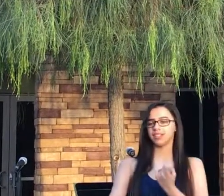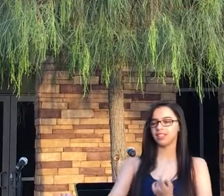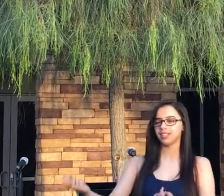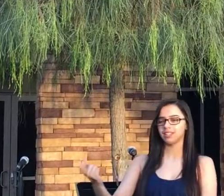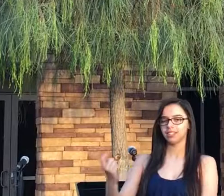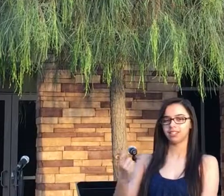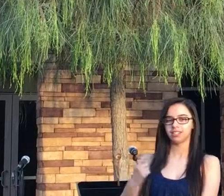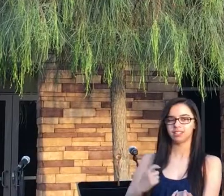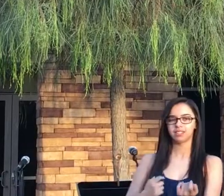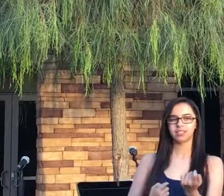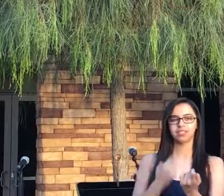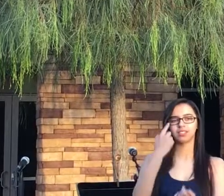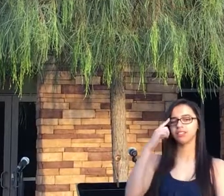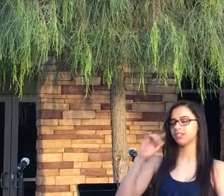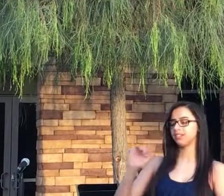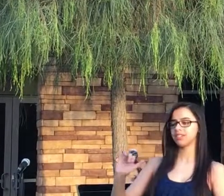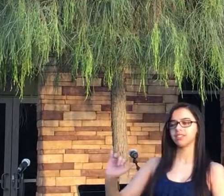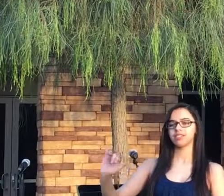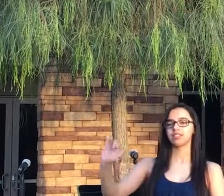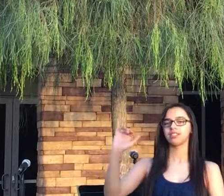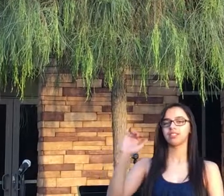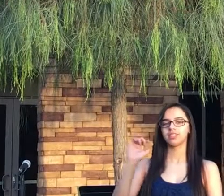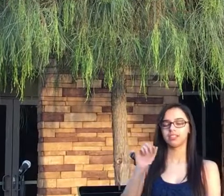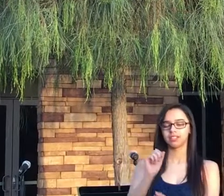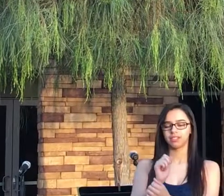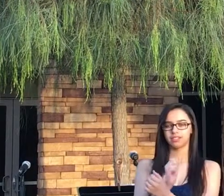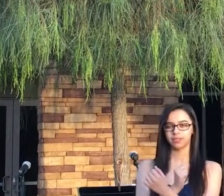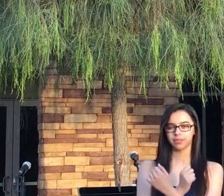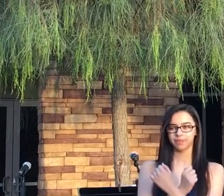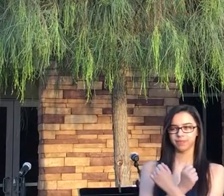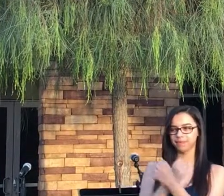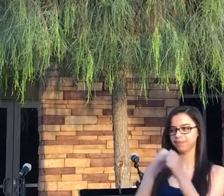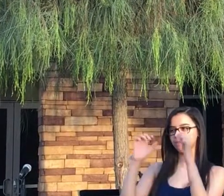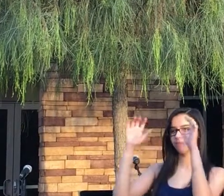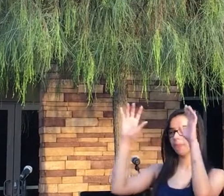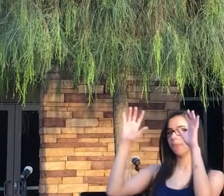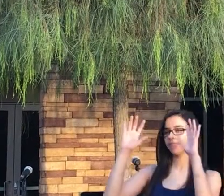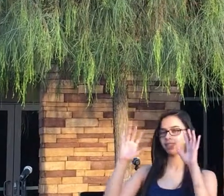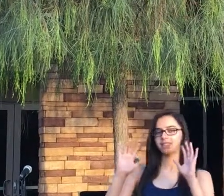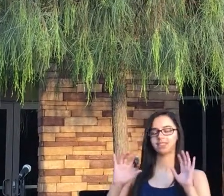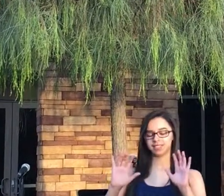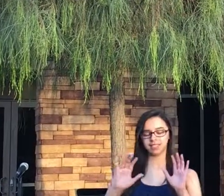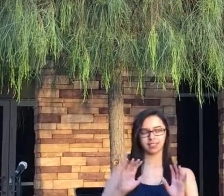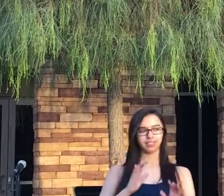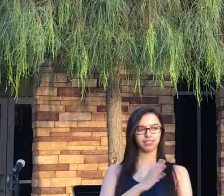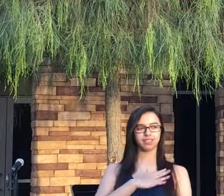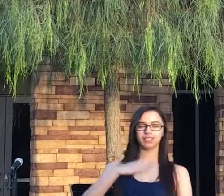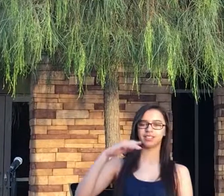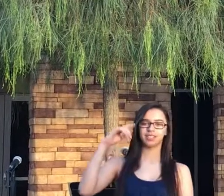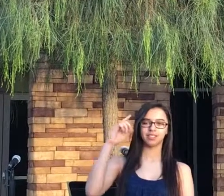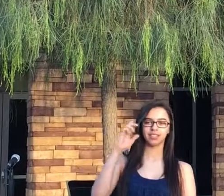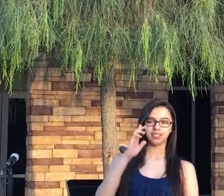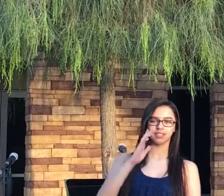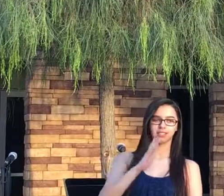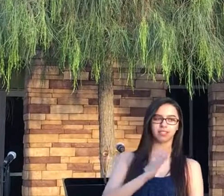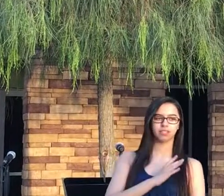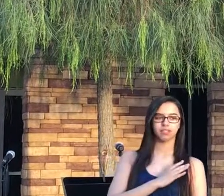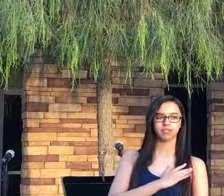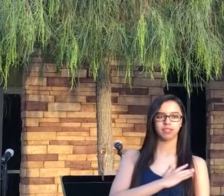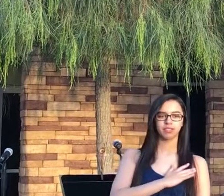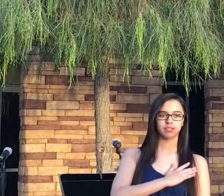reigns. Unending love, amazing grace.